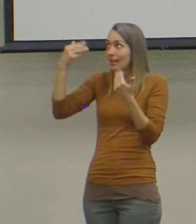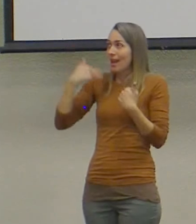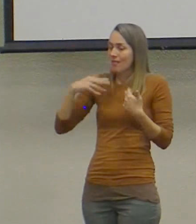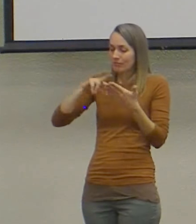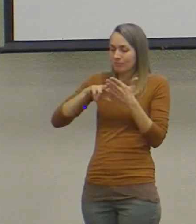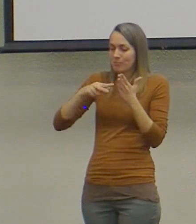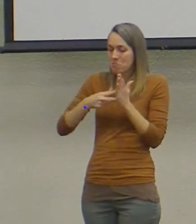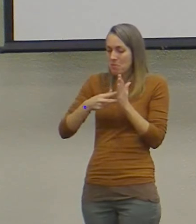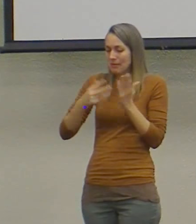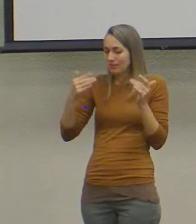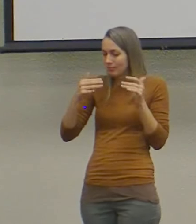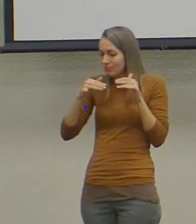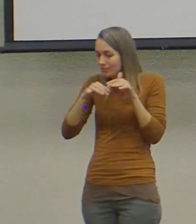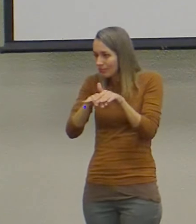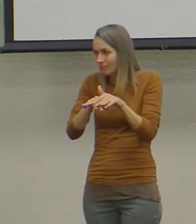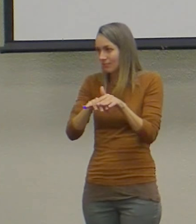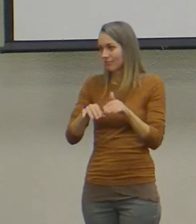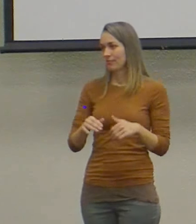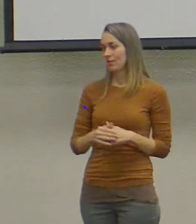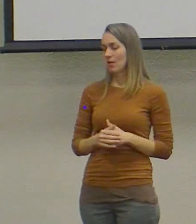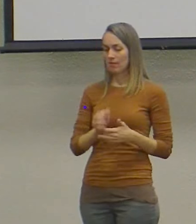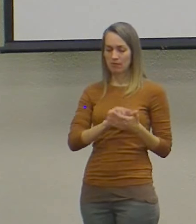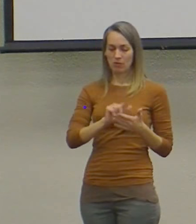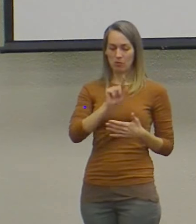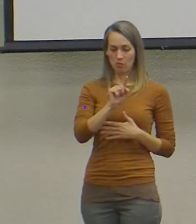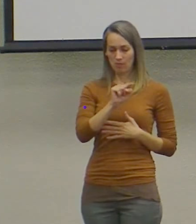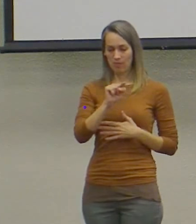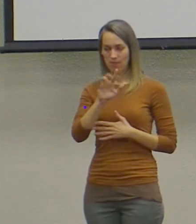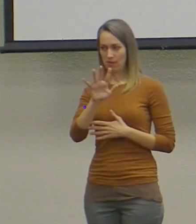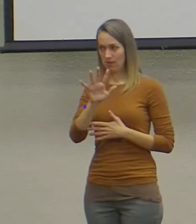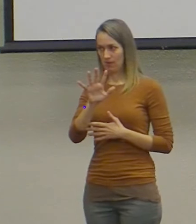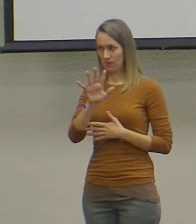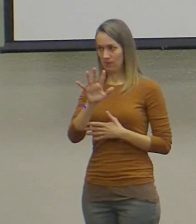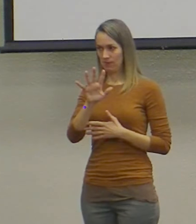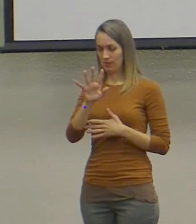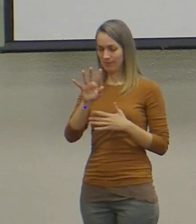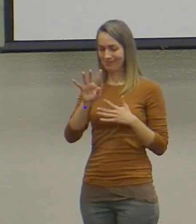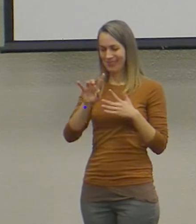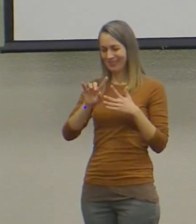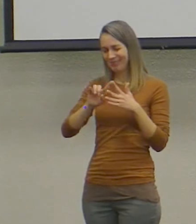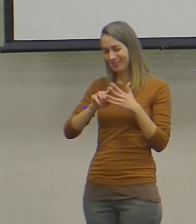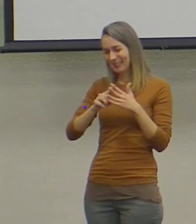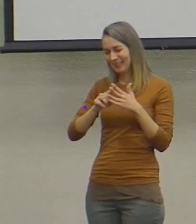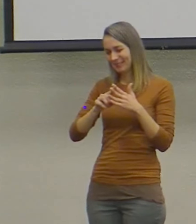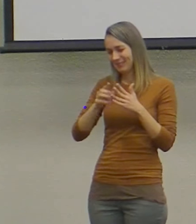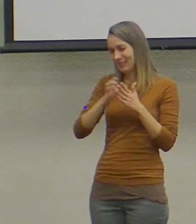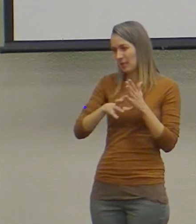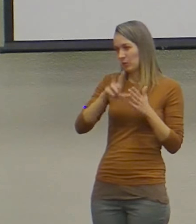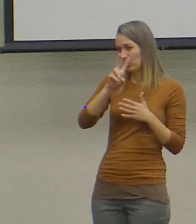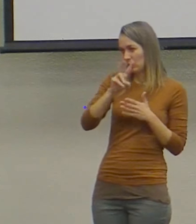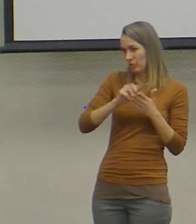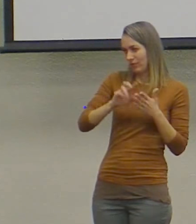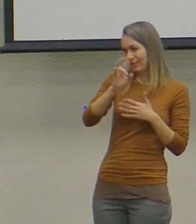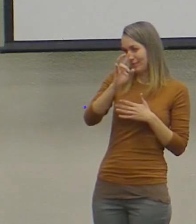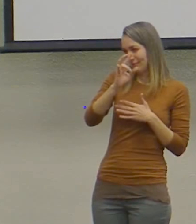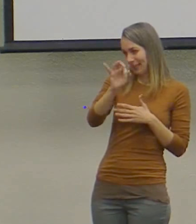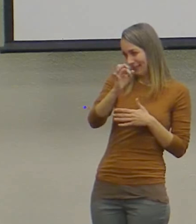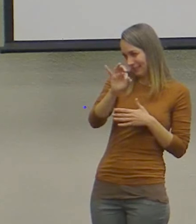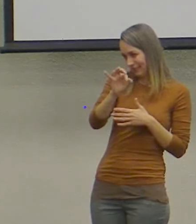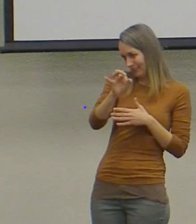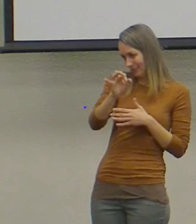so the verses 1 through 5 here that were read actually began back in chapter 2, verse 19, when Ruth